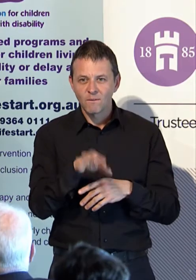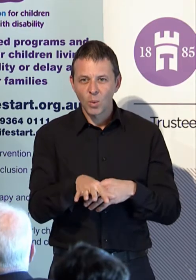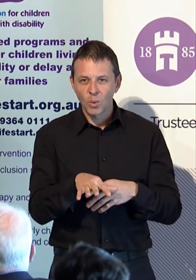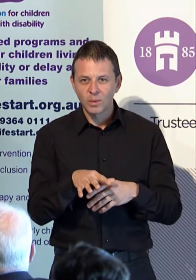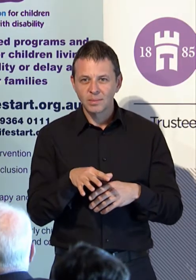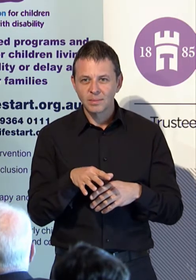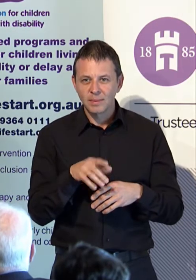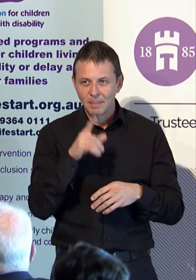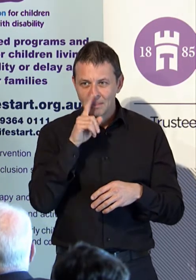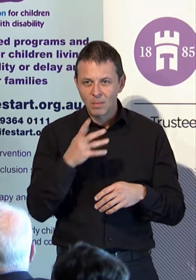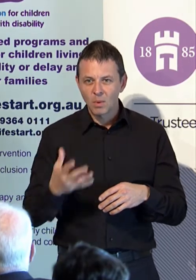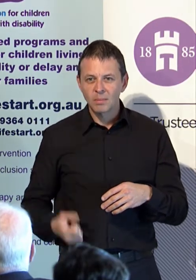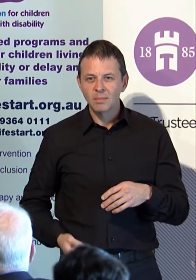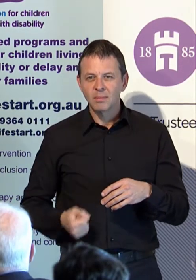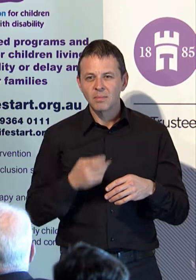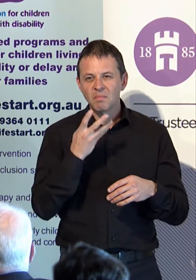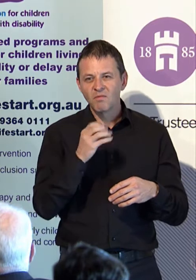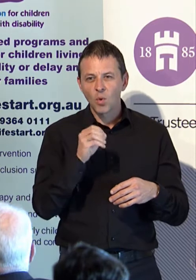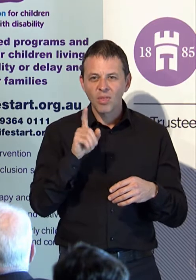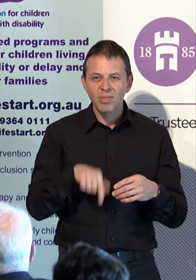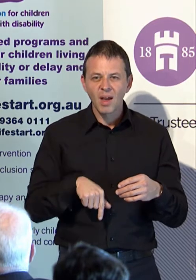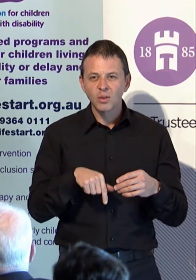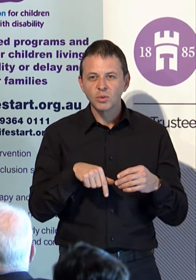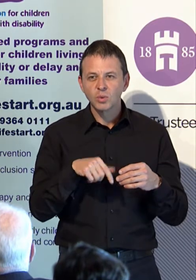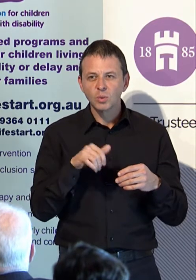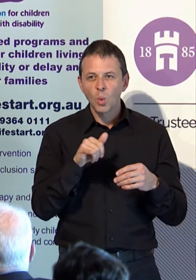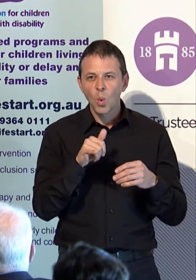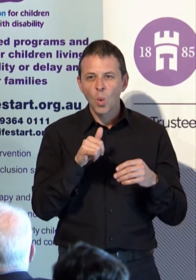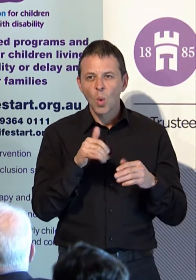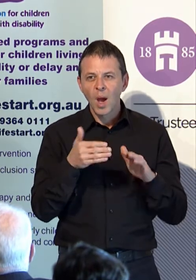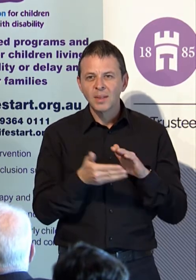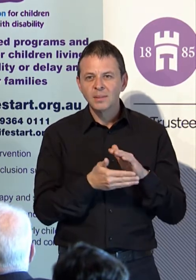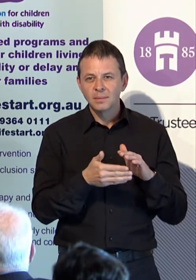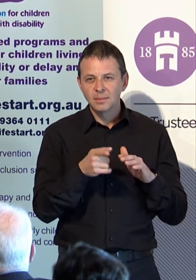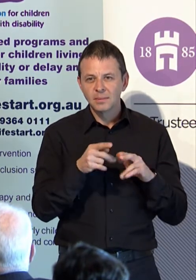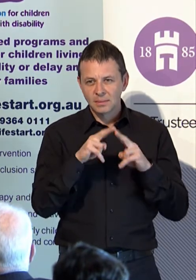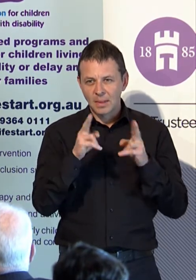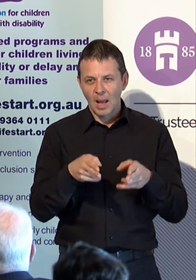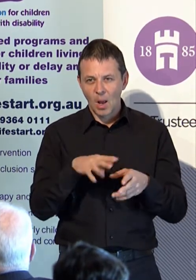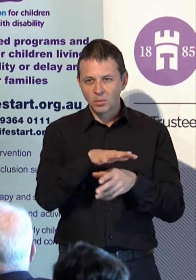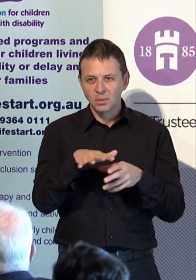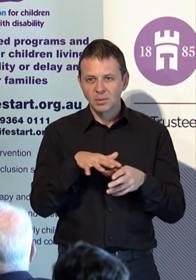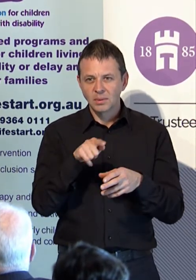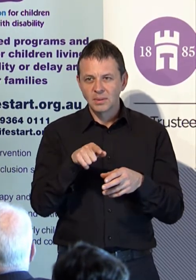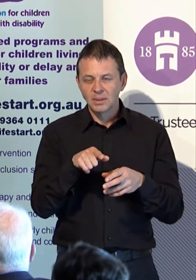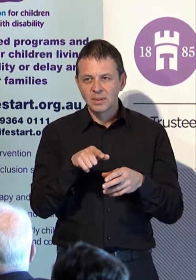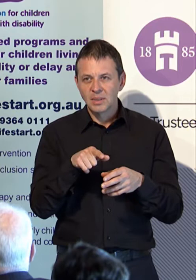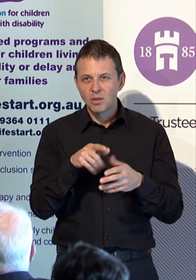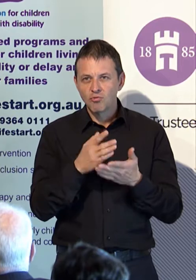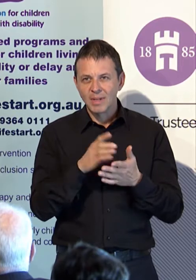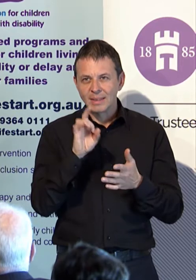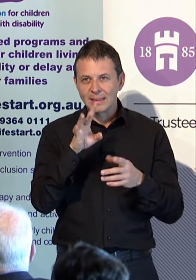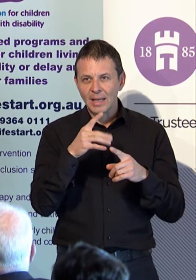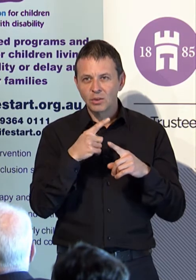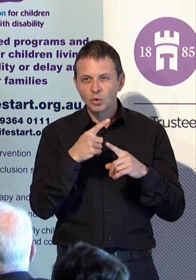People earning $40,000 a year or less, households earning $40,000 a year or less, are 10 times